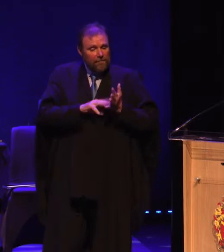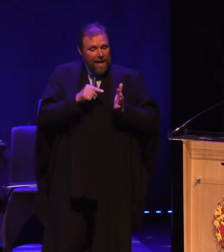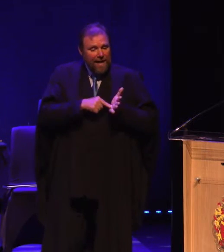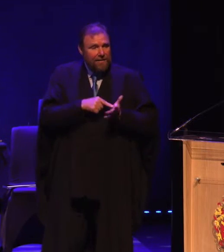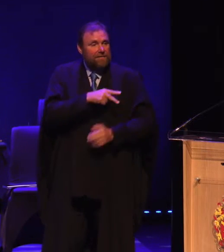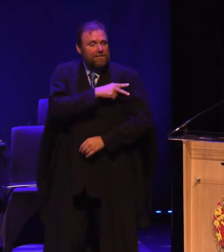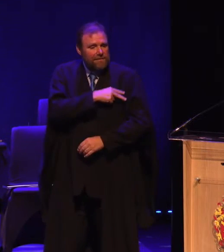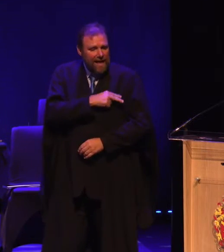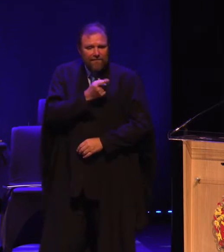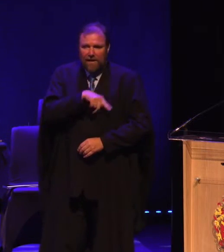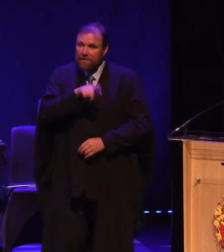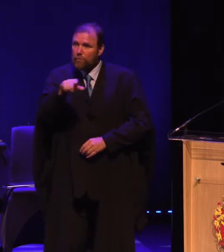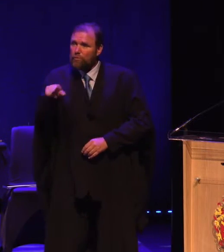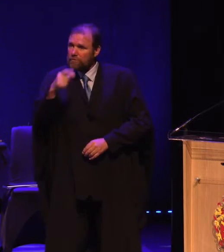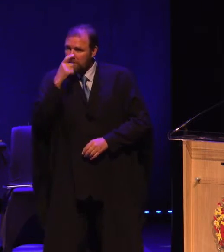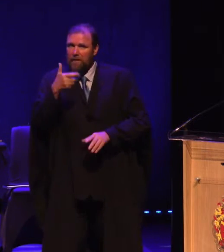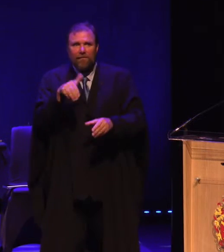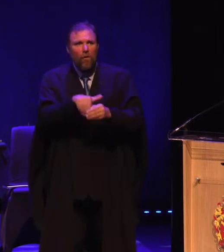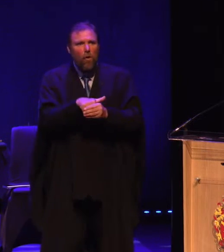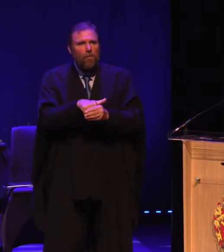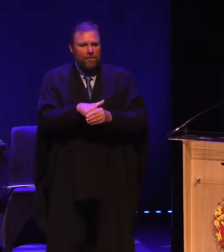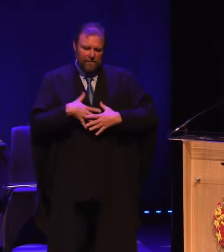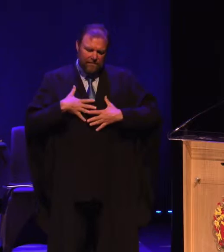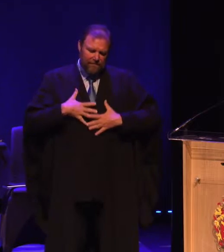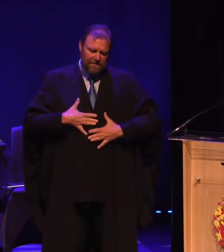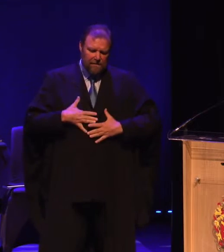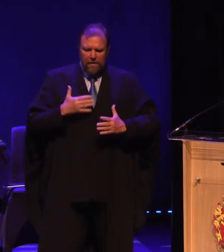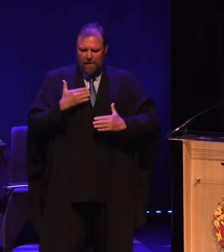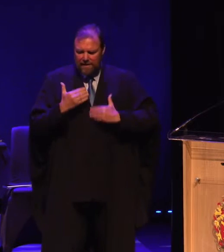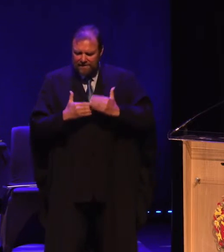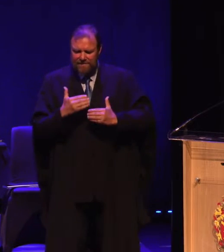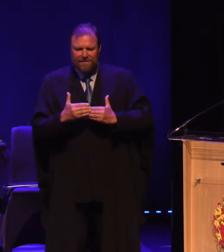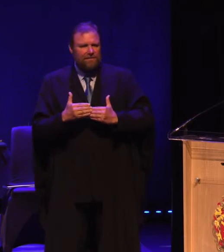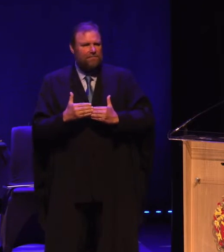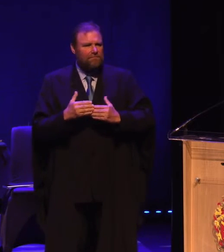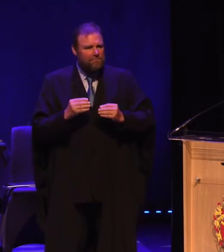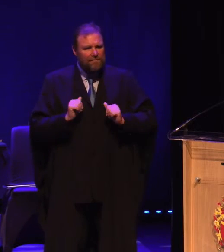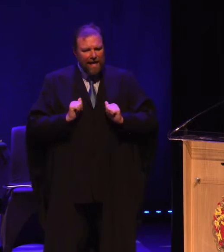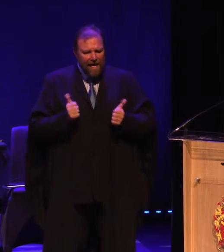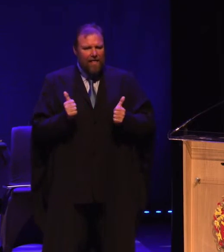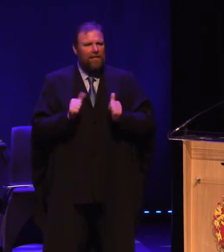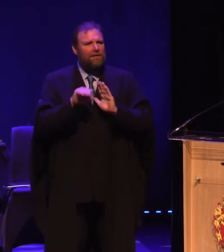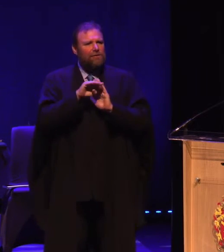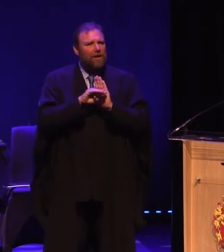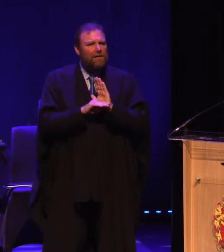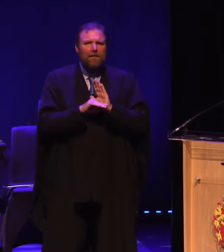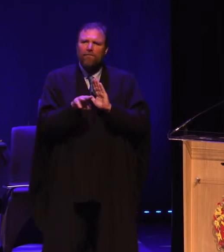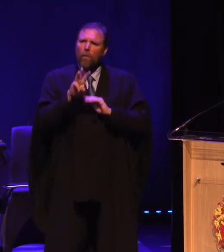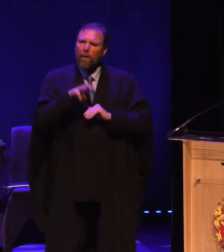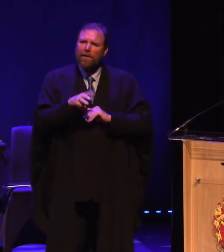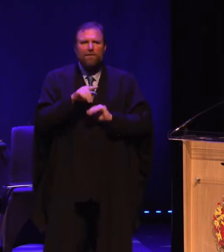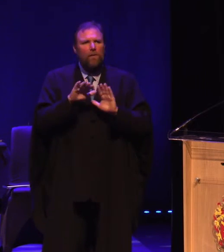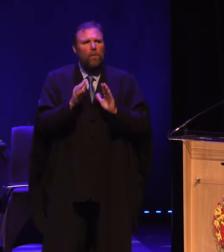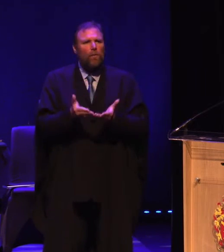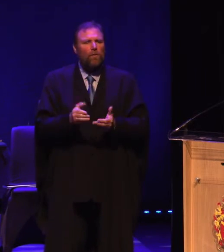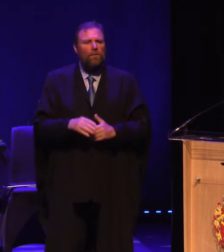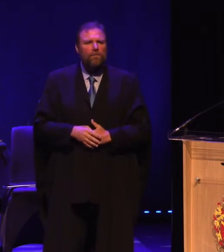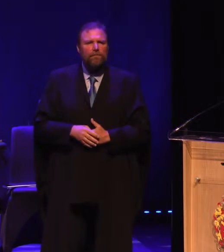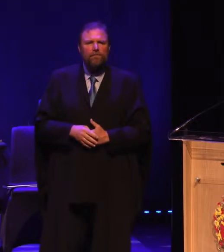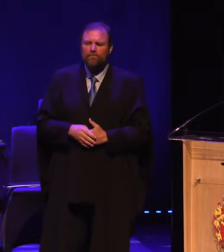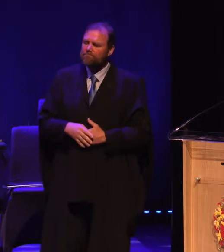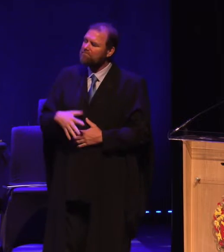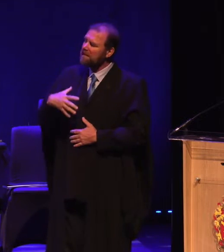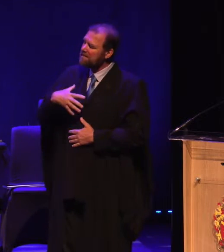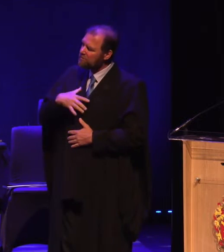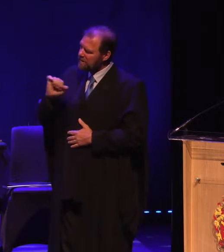students can contribute to the physical activity, health and wellbeing agenda of Wales and the wider world. Chancellor, Lord